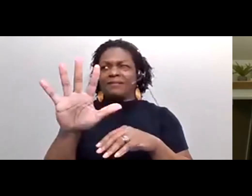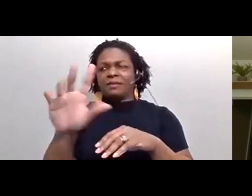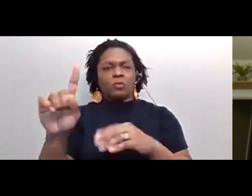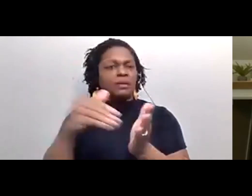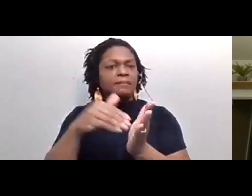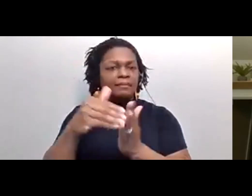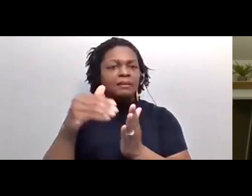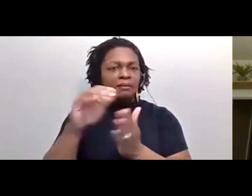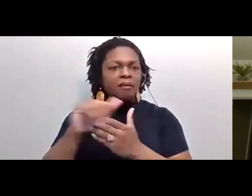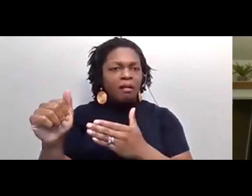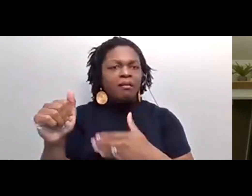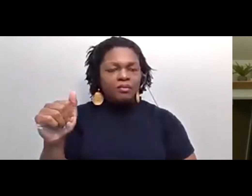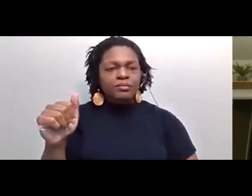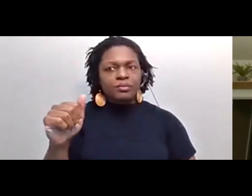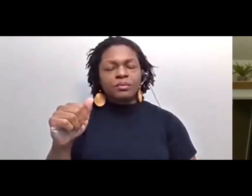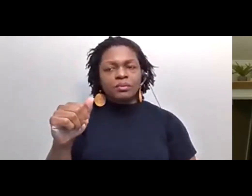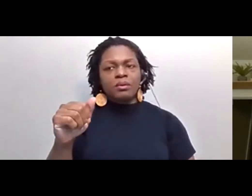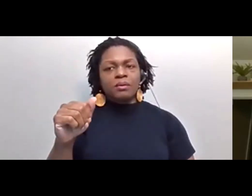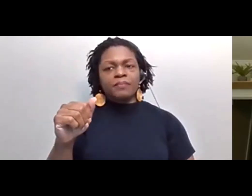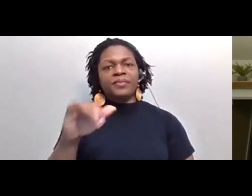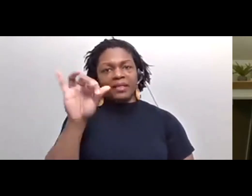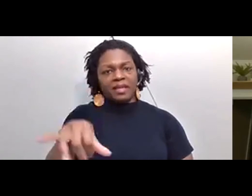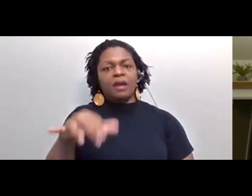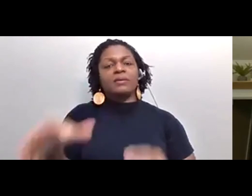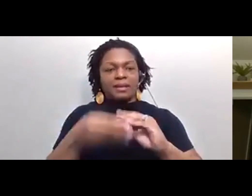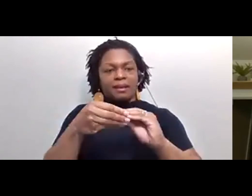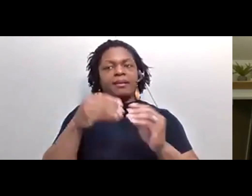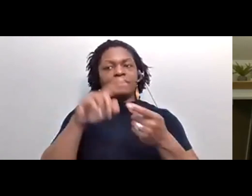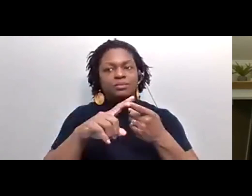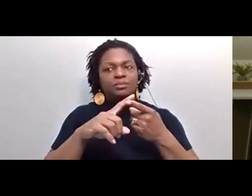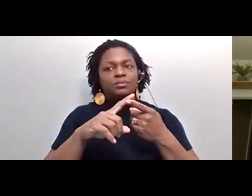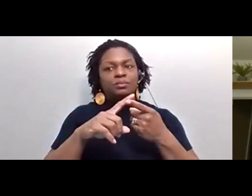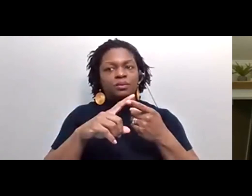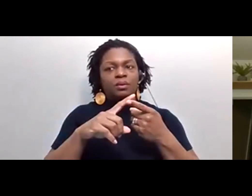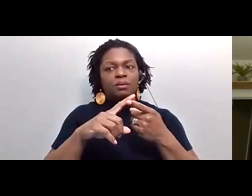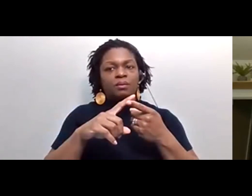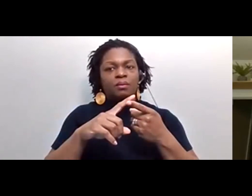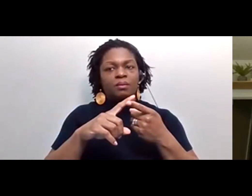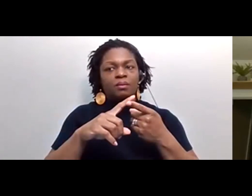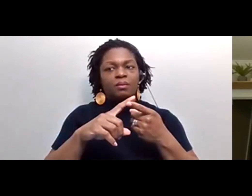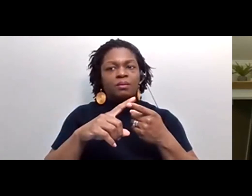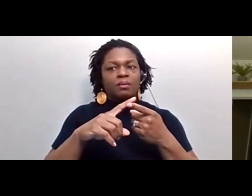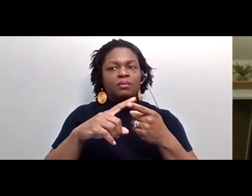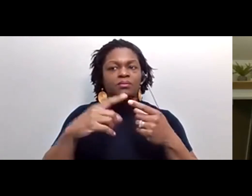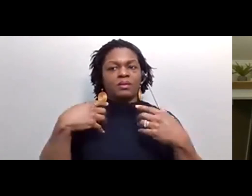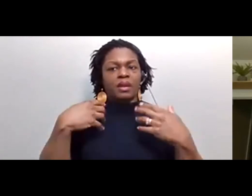That was so that was added to the House.